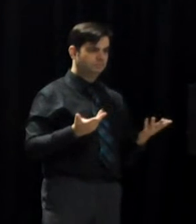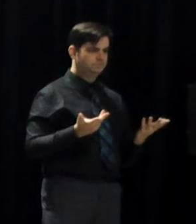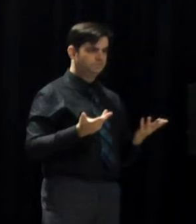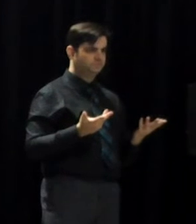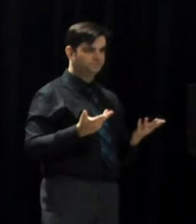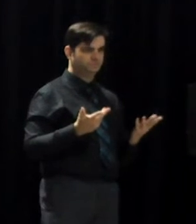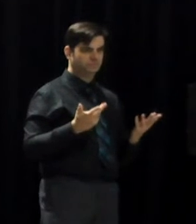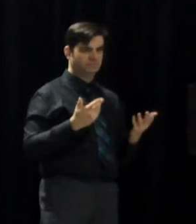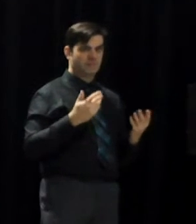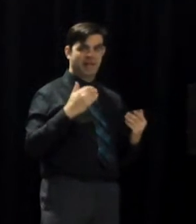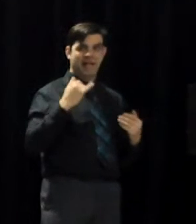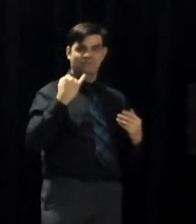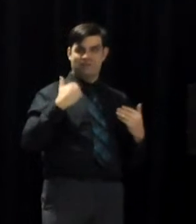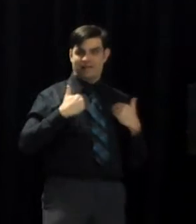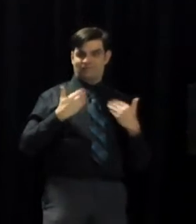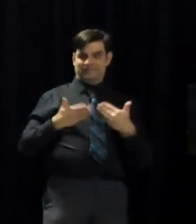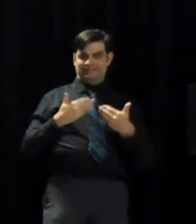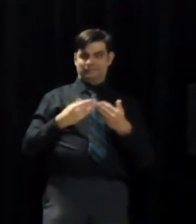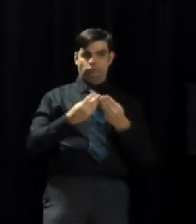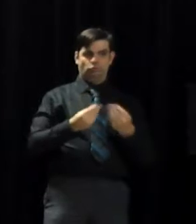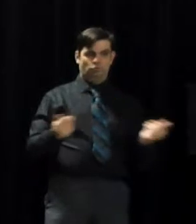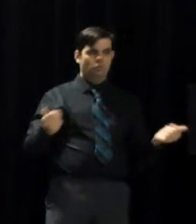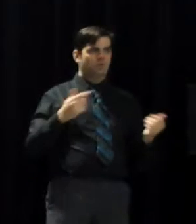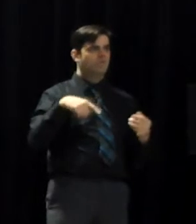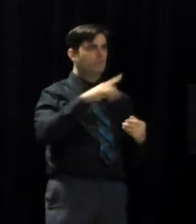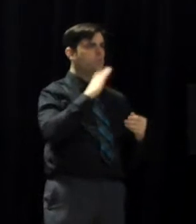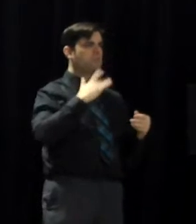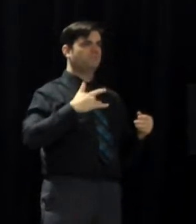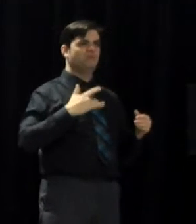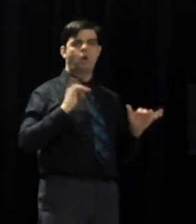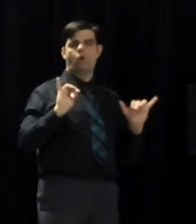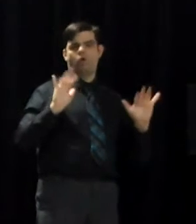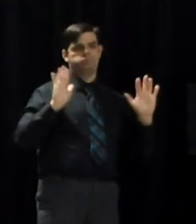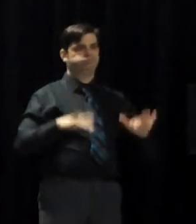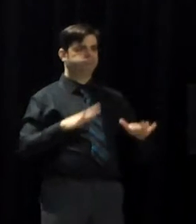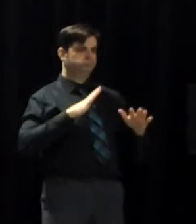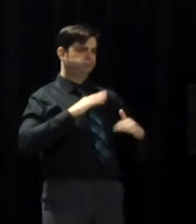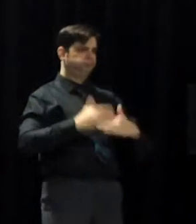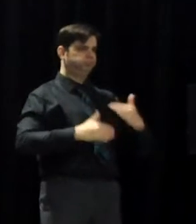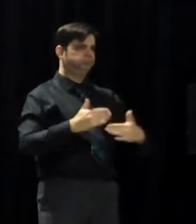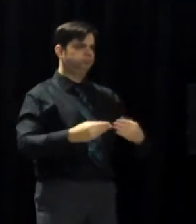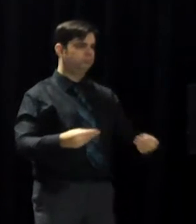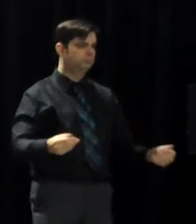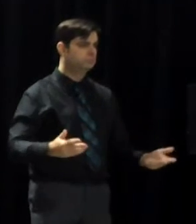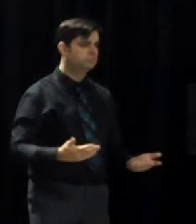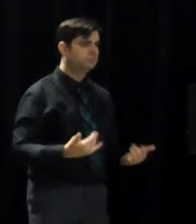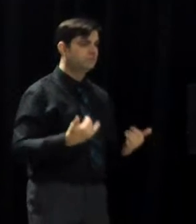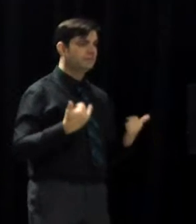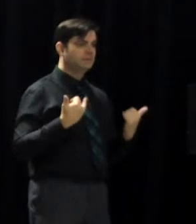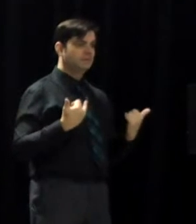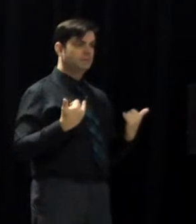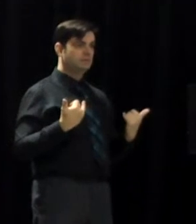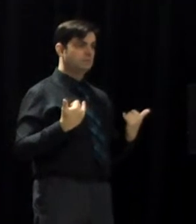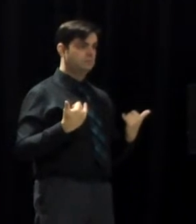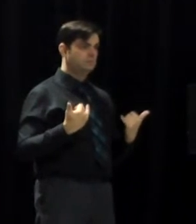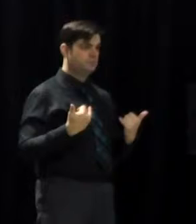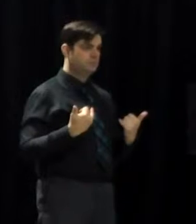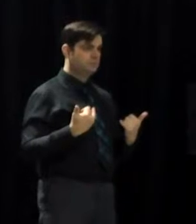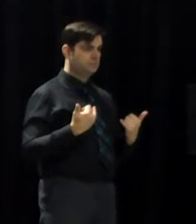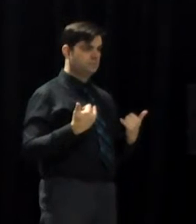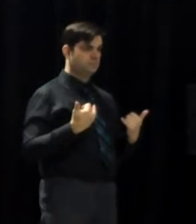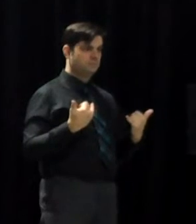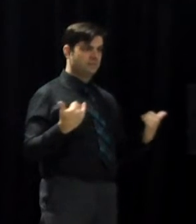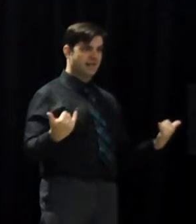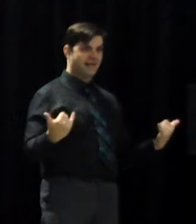virus in the COVID family to spread, and this is where we are, and we need to do the things that we can control